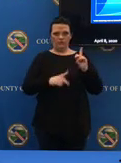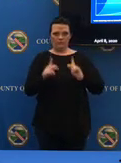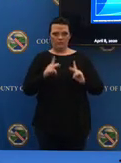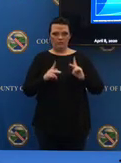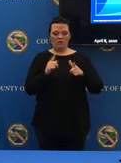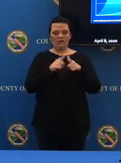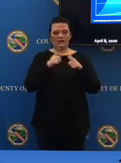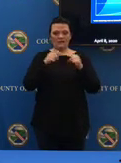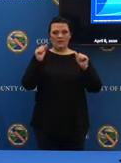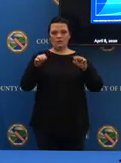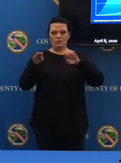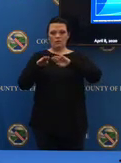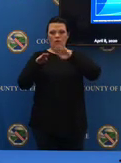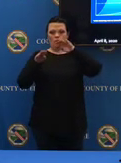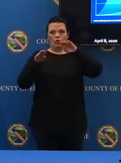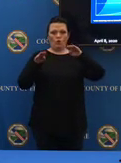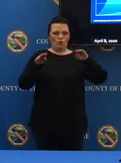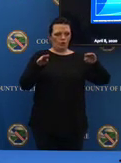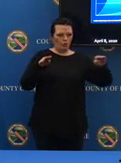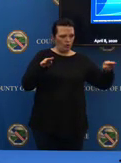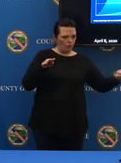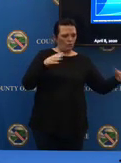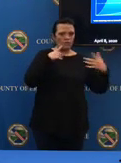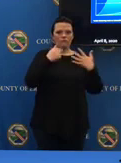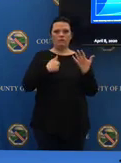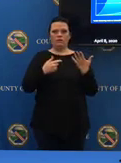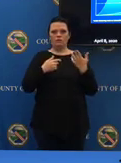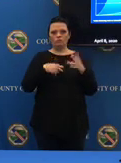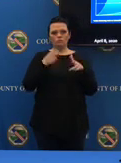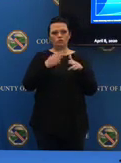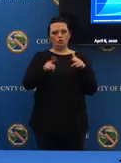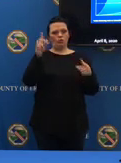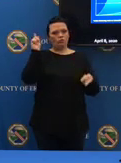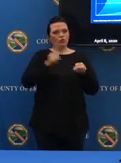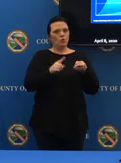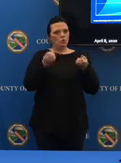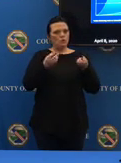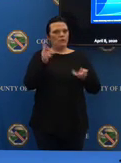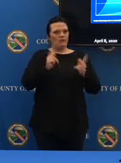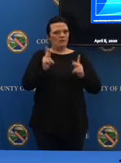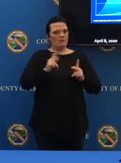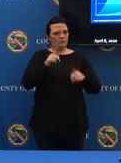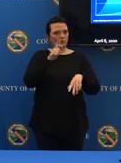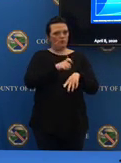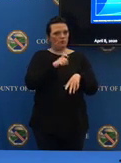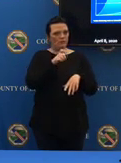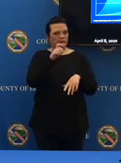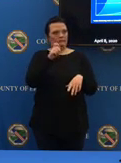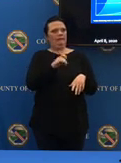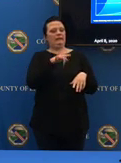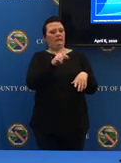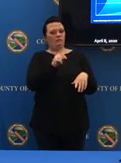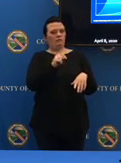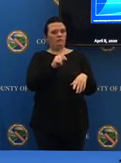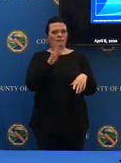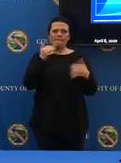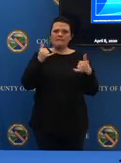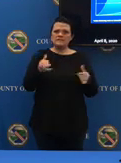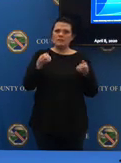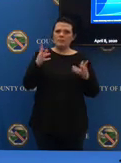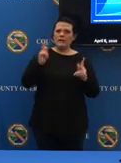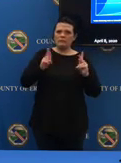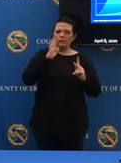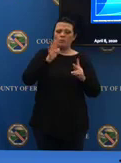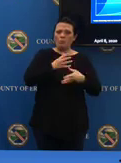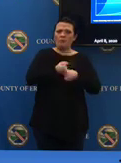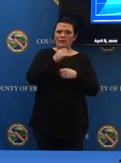we can flatten that curve, reduce the need for hospitals in a short period of time. There are still a lot of people who are going to contract COVID-19, but this allows